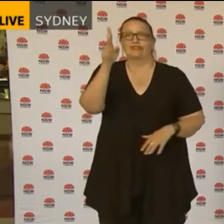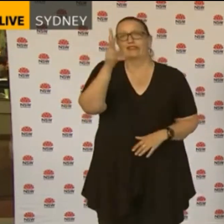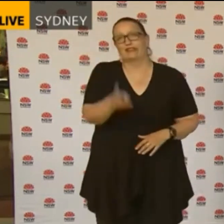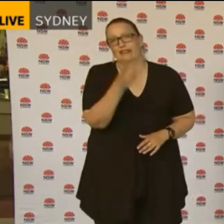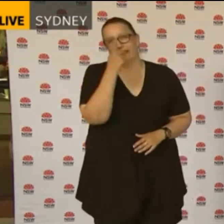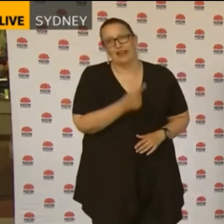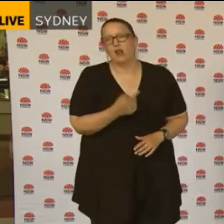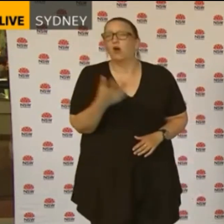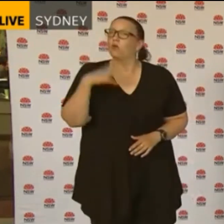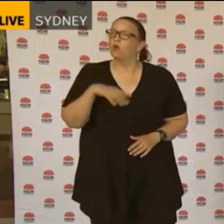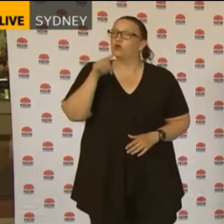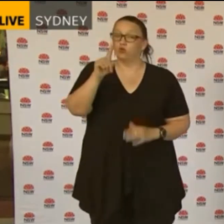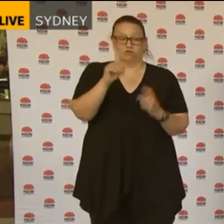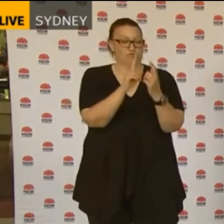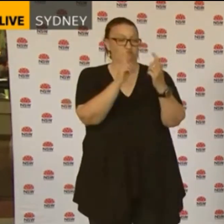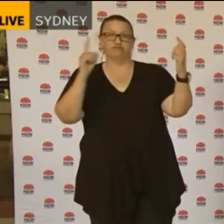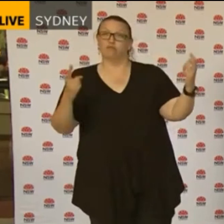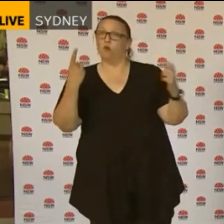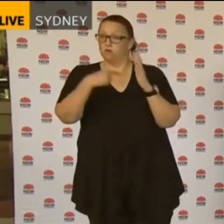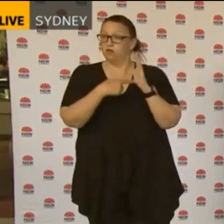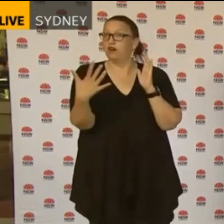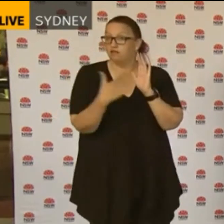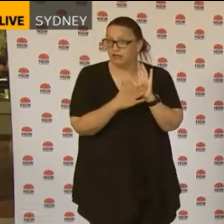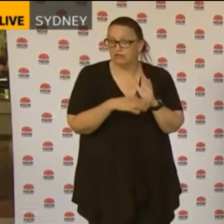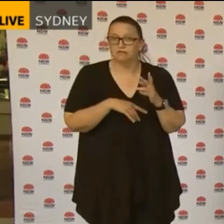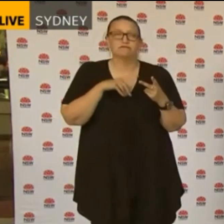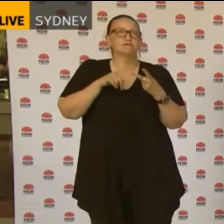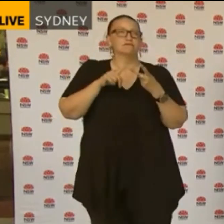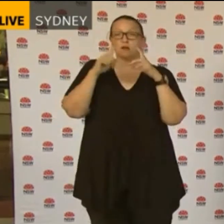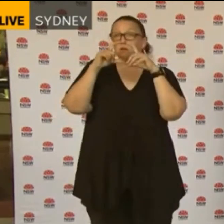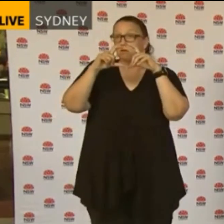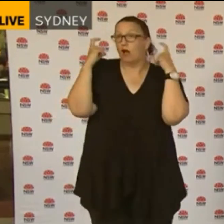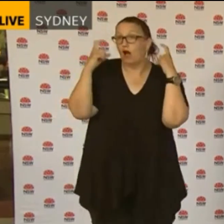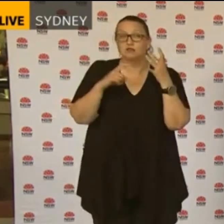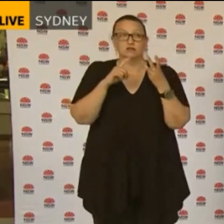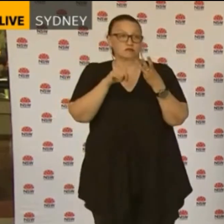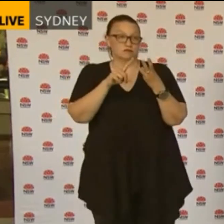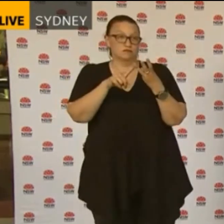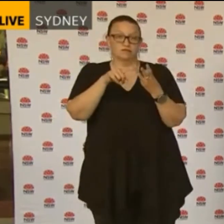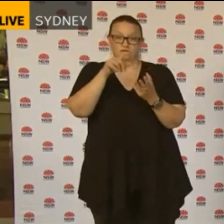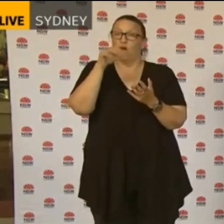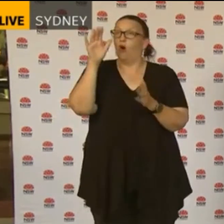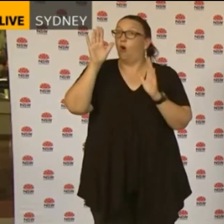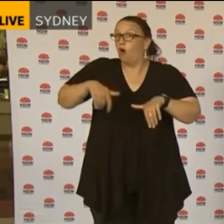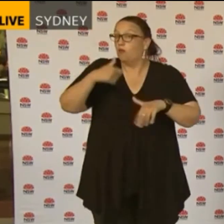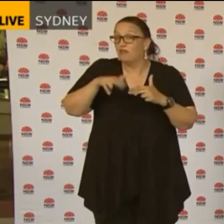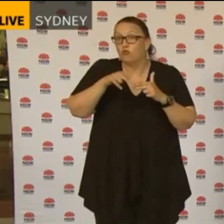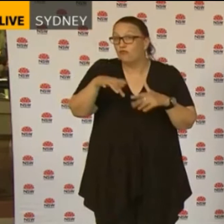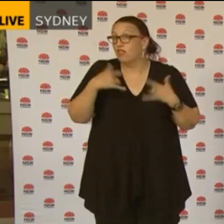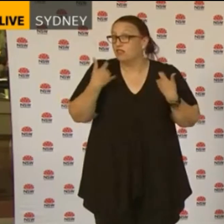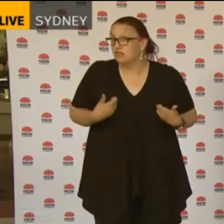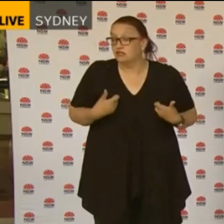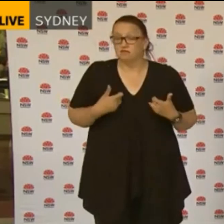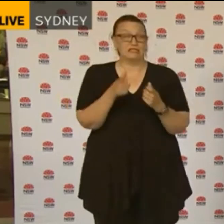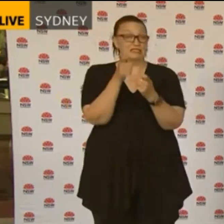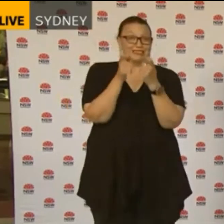settings where we've asked you to, getting a COVID-safe test and practicing good hand hygiene and following the